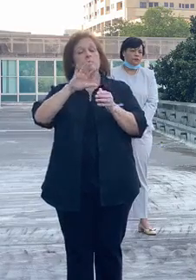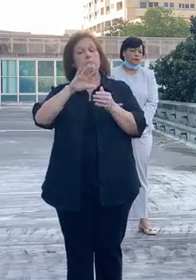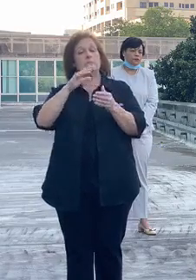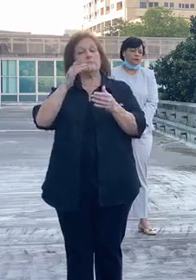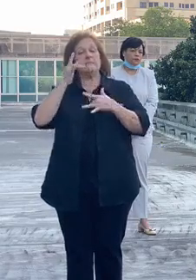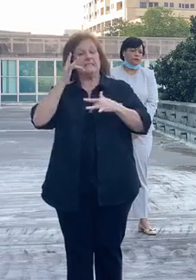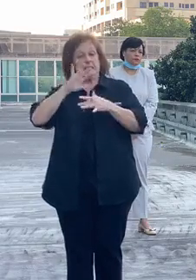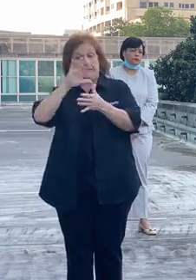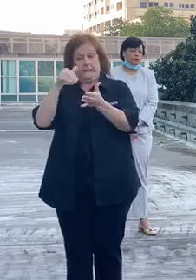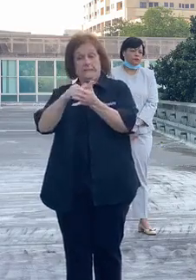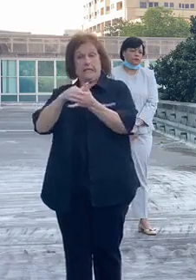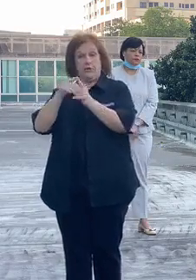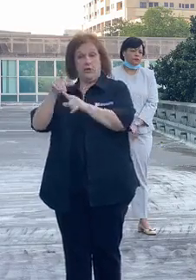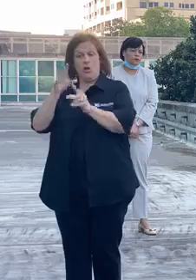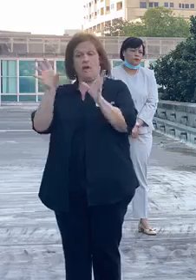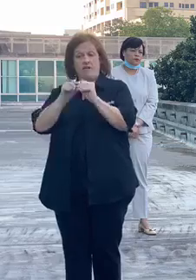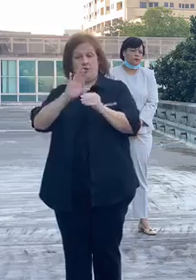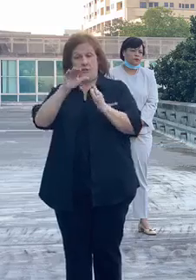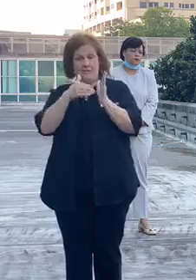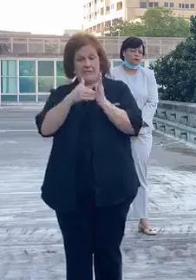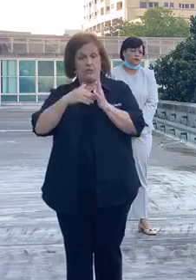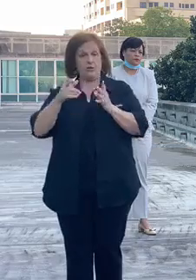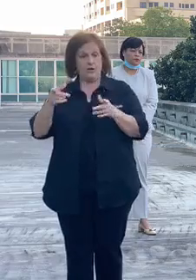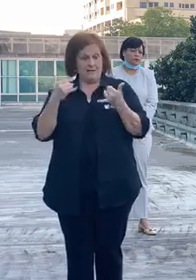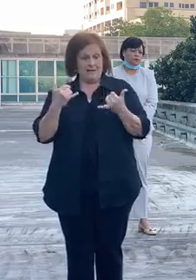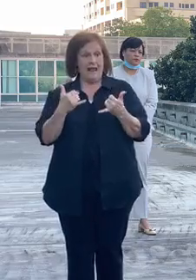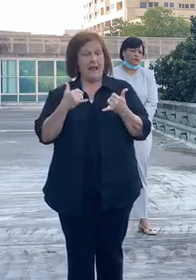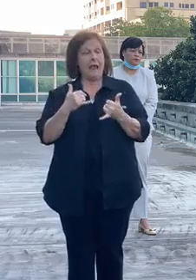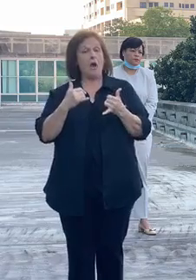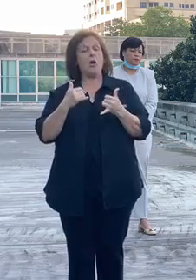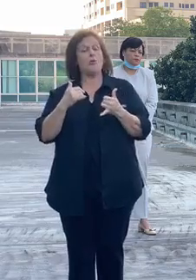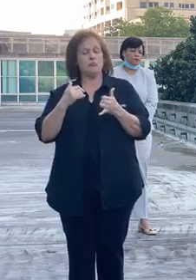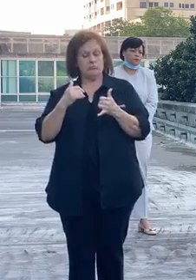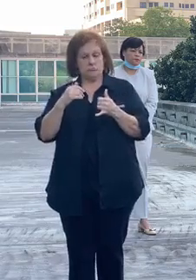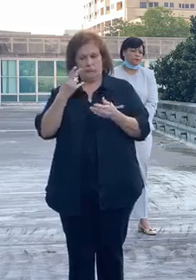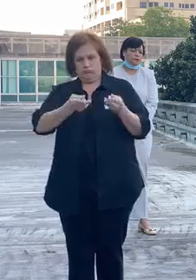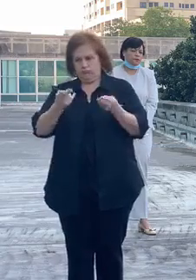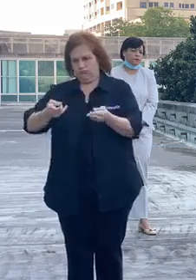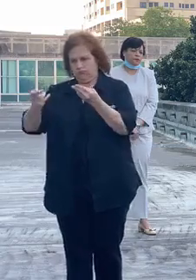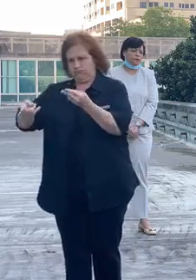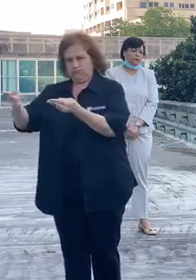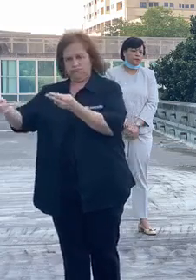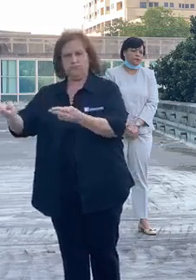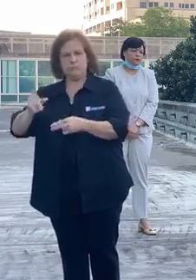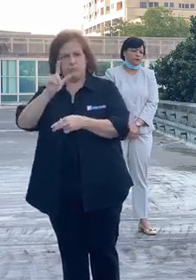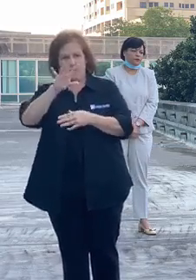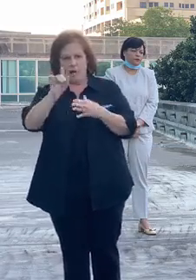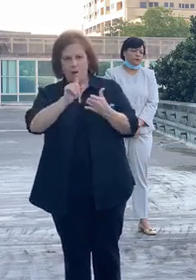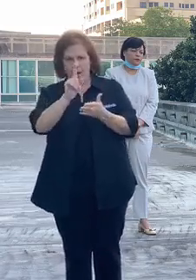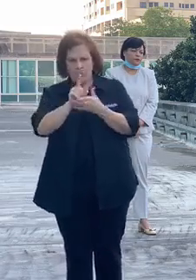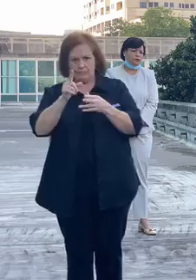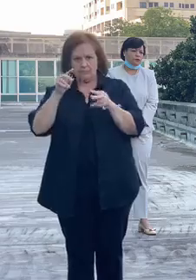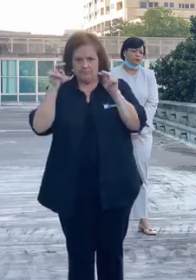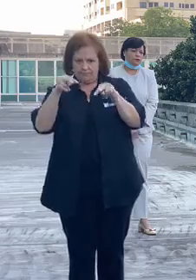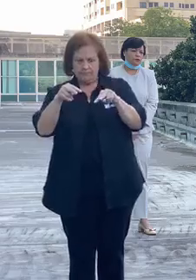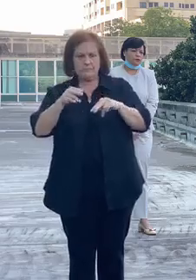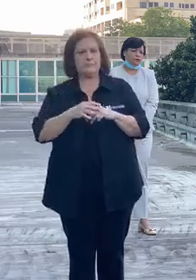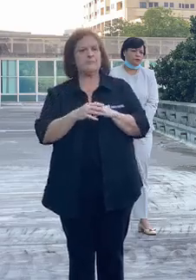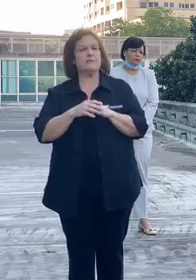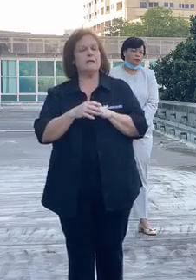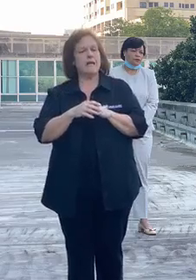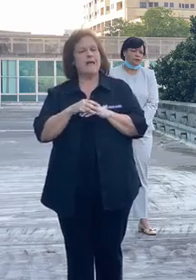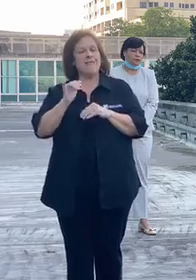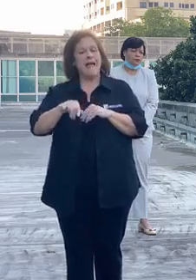running. There are several dozen COVID patients now getting 24/7 care as they recover. Again, this is a facility that's designed to